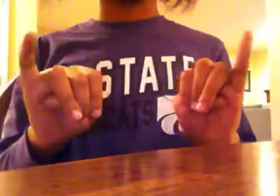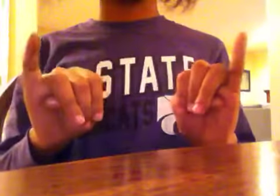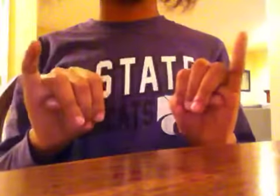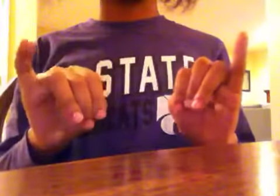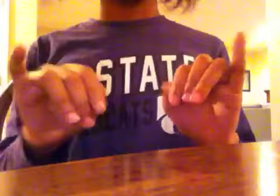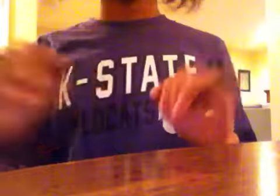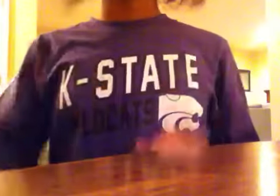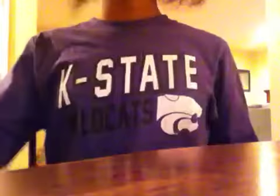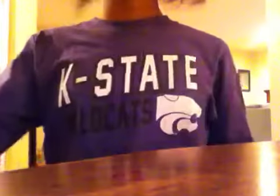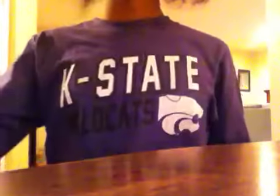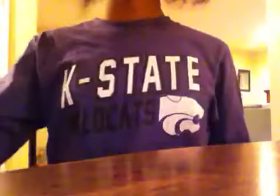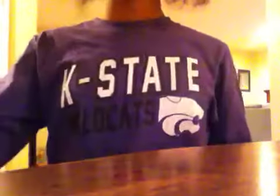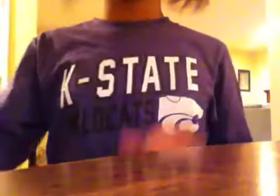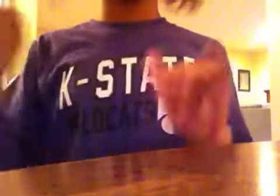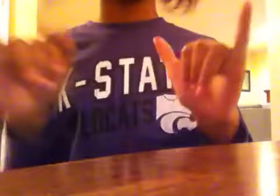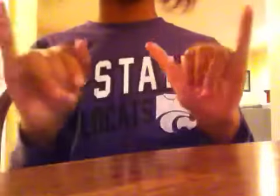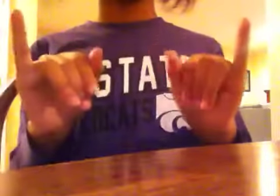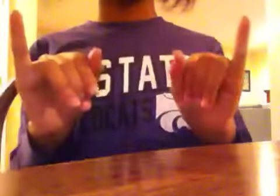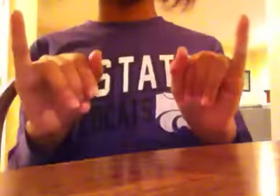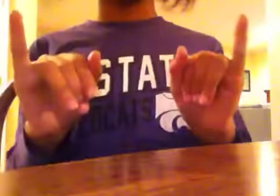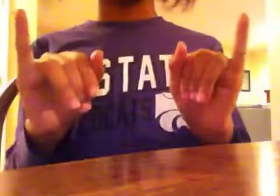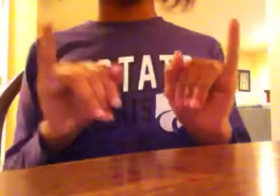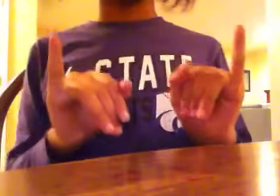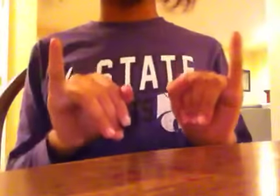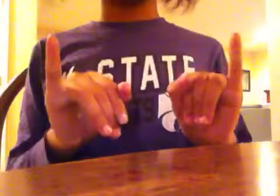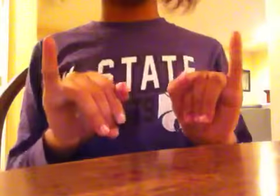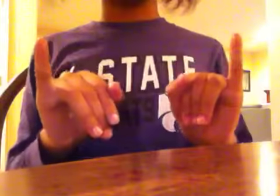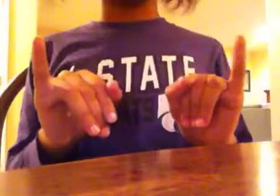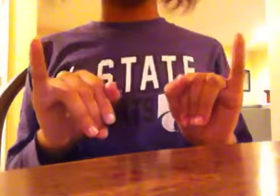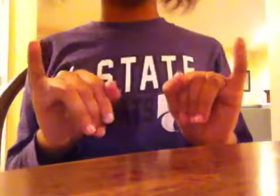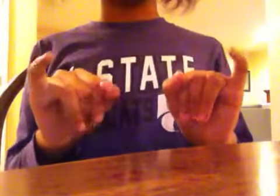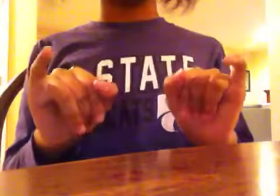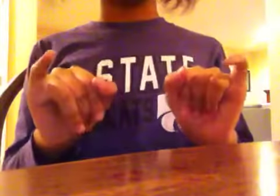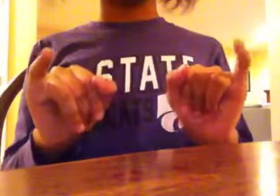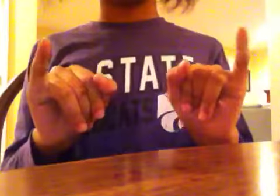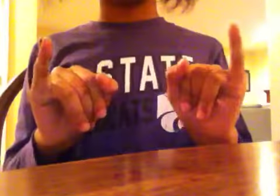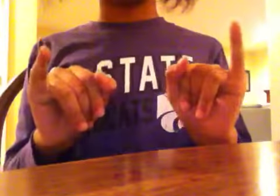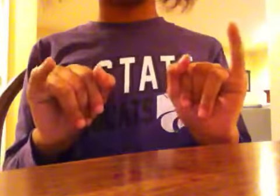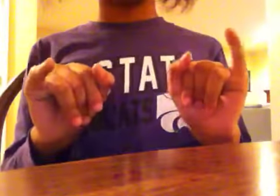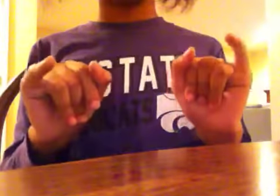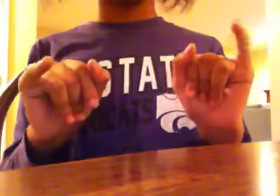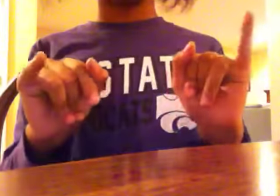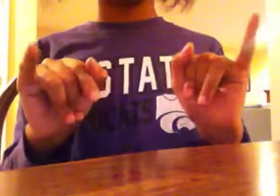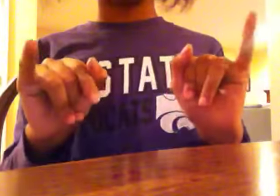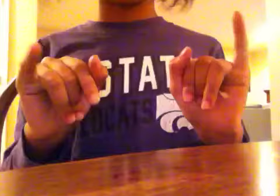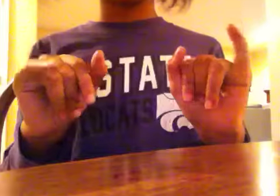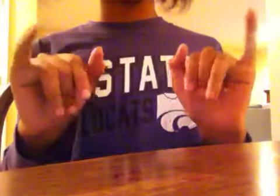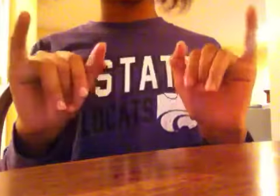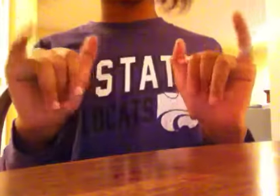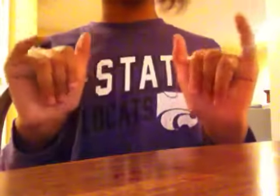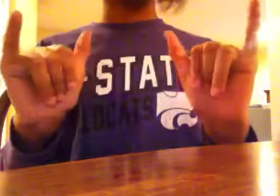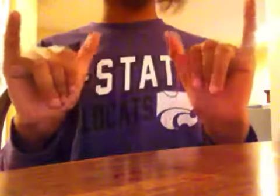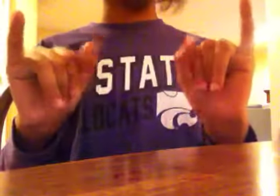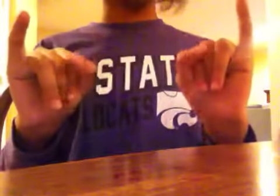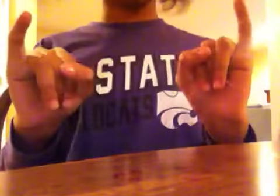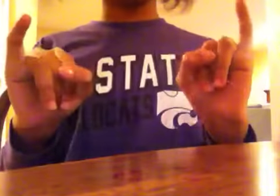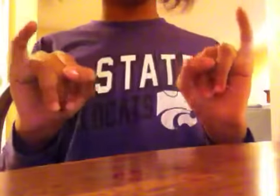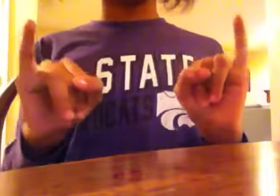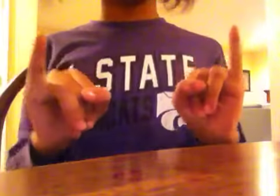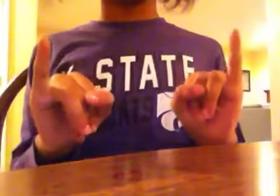like them it's all looking at me doing on camera I ah fingers do it I